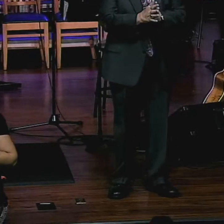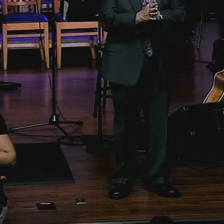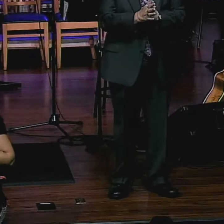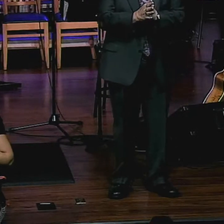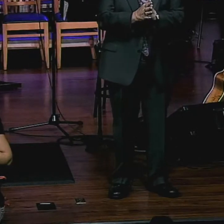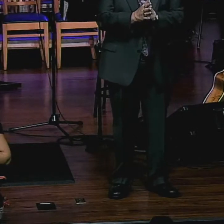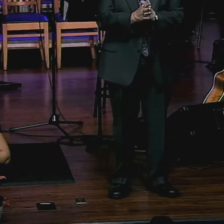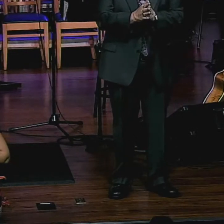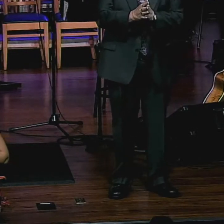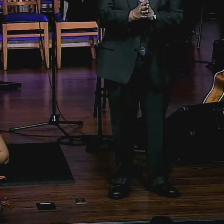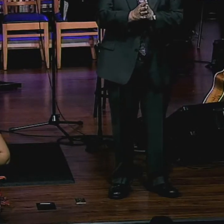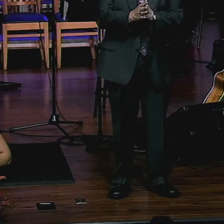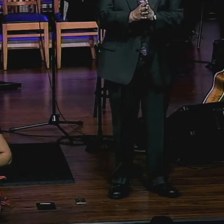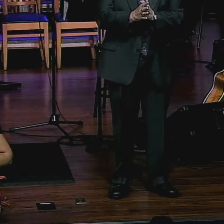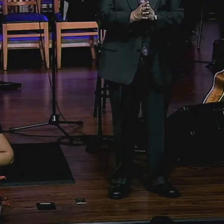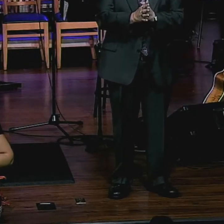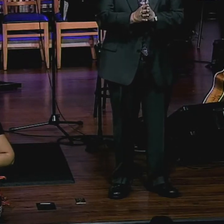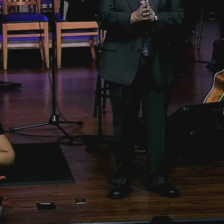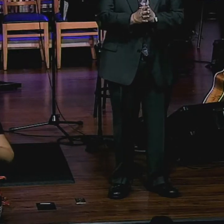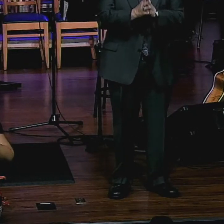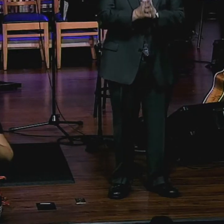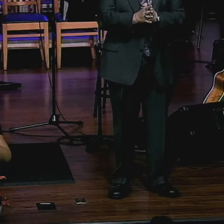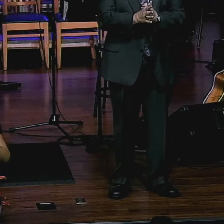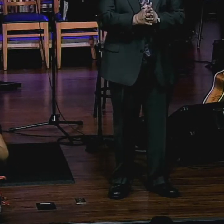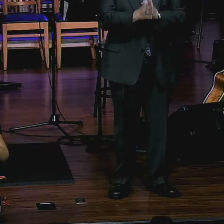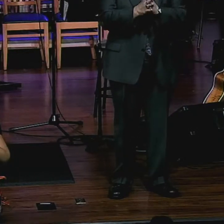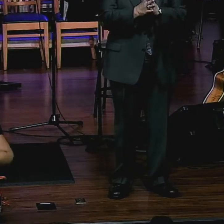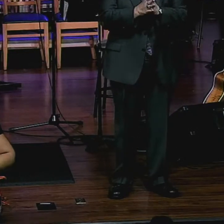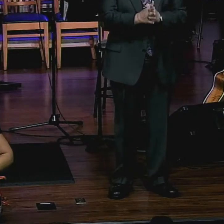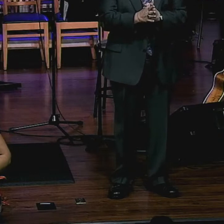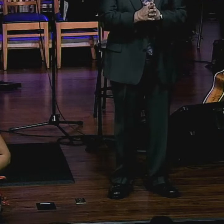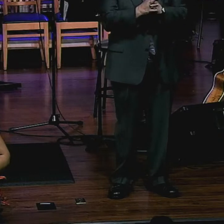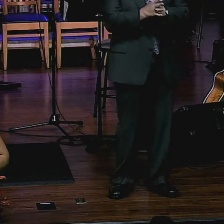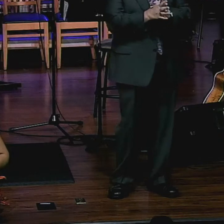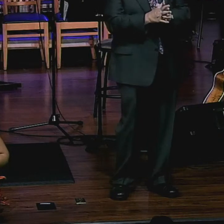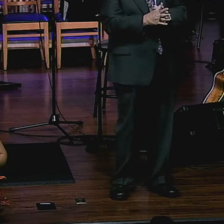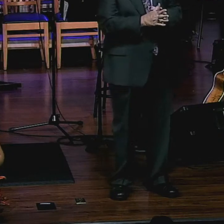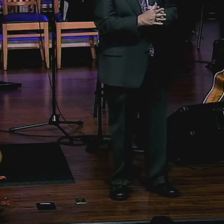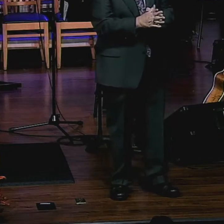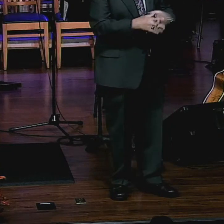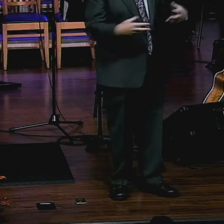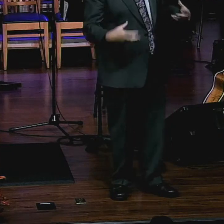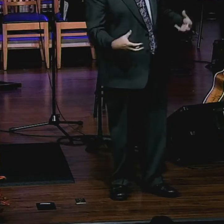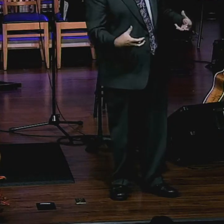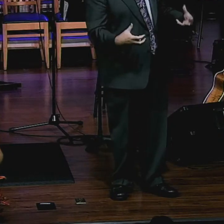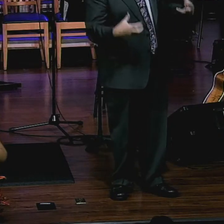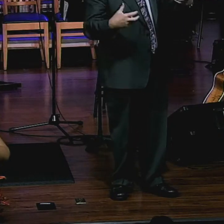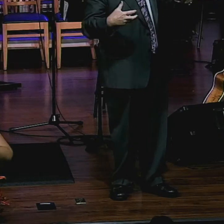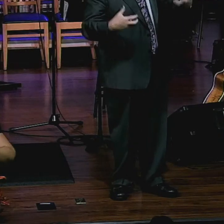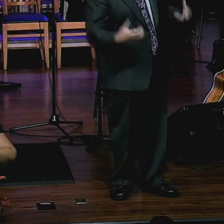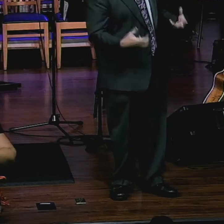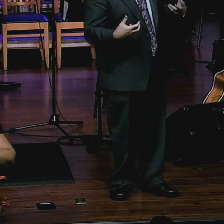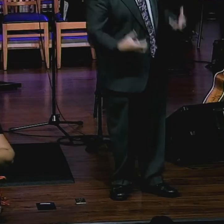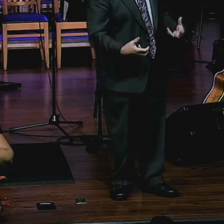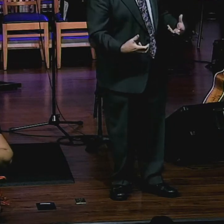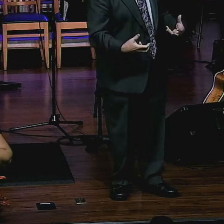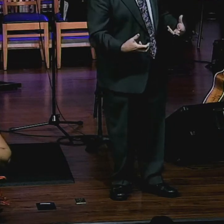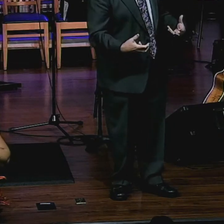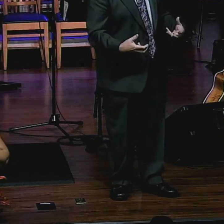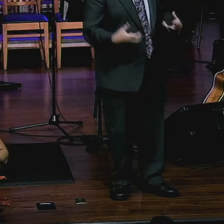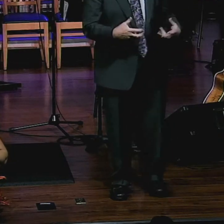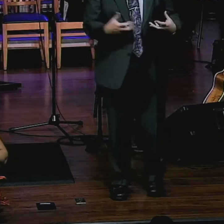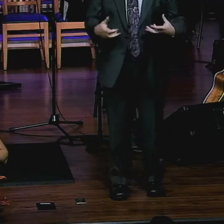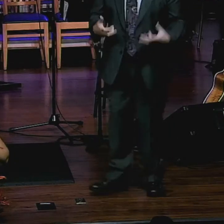and it's one word in English, but in Hebrew it's three words. God with us. What? God took on